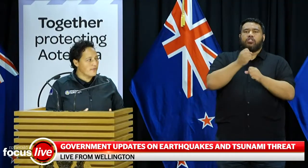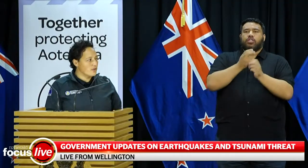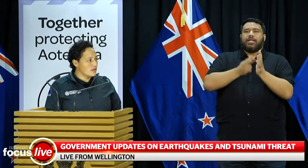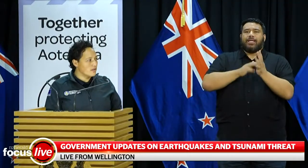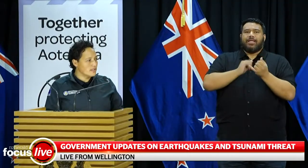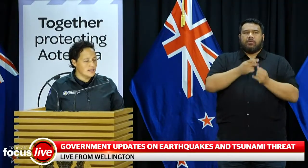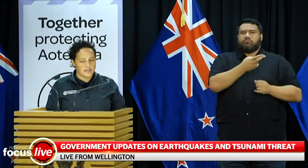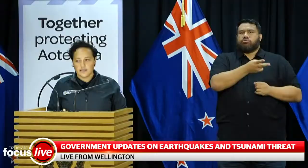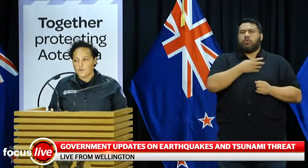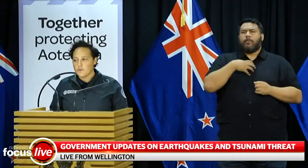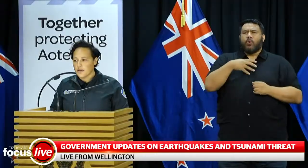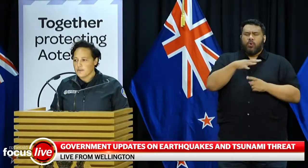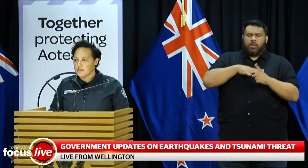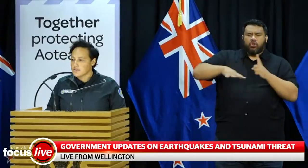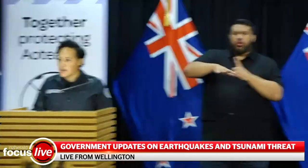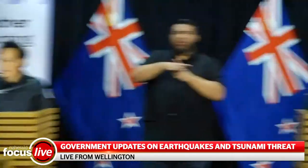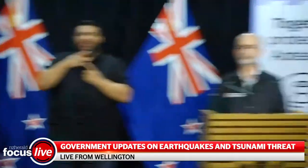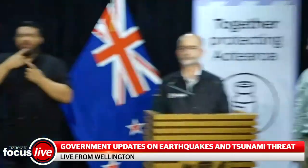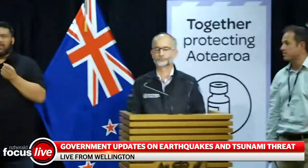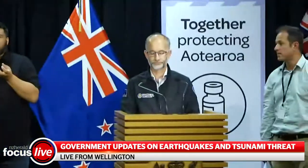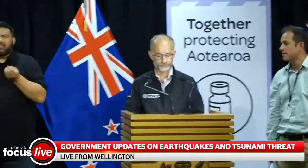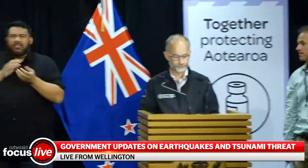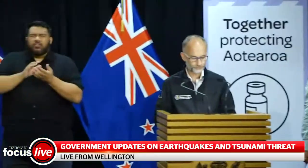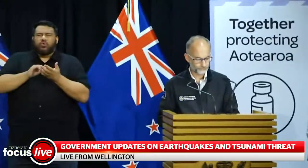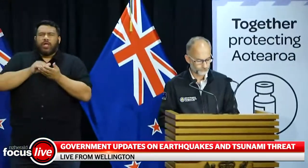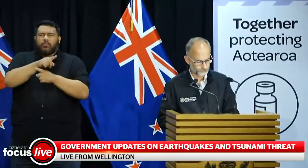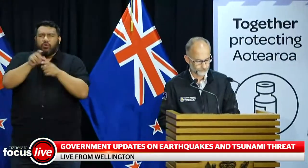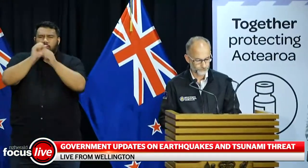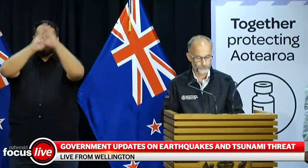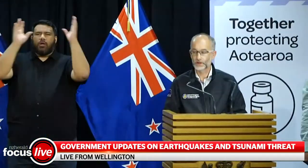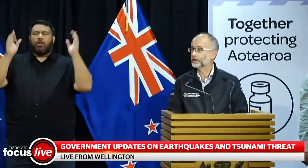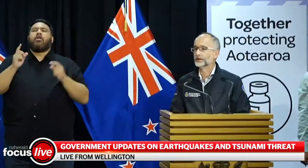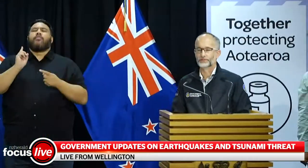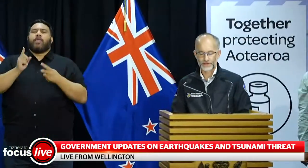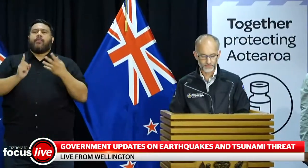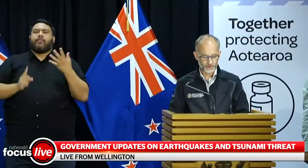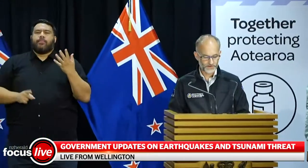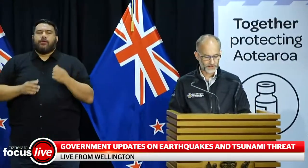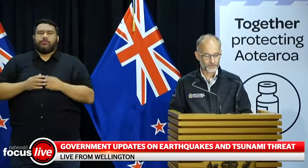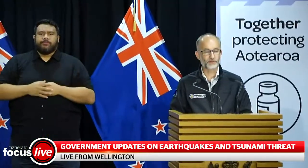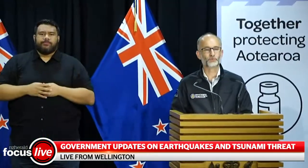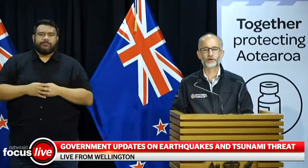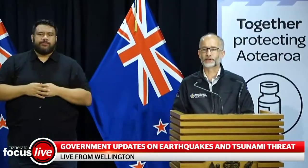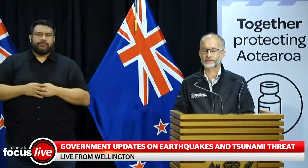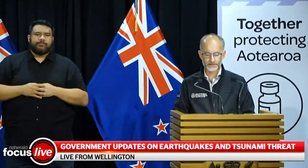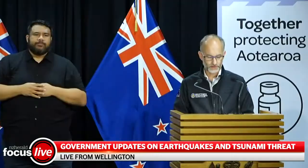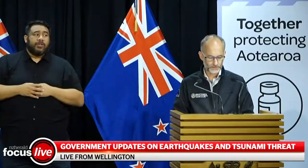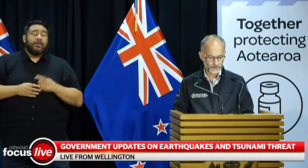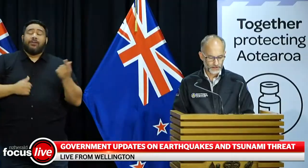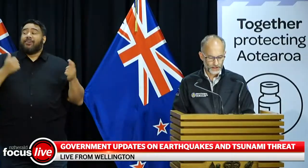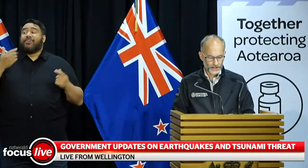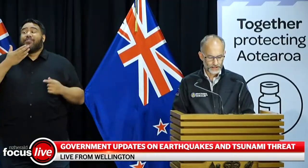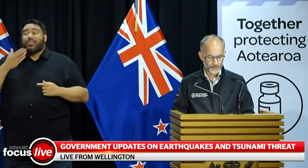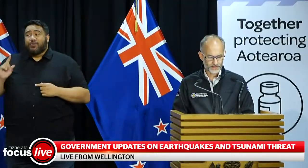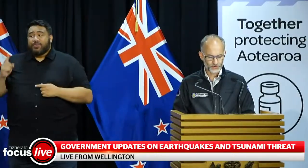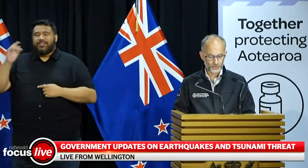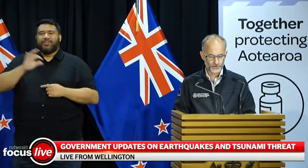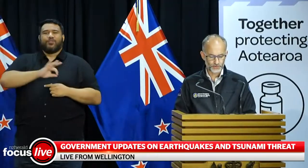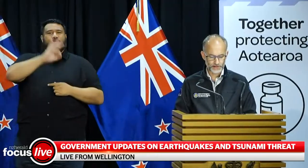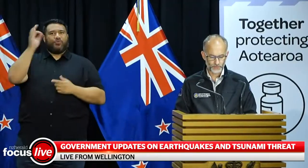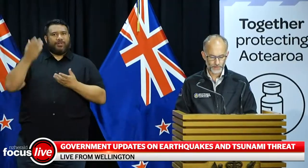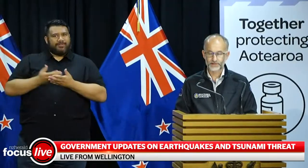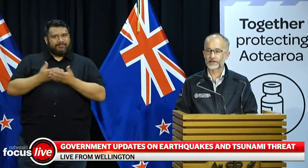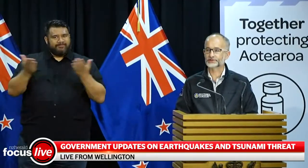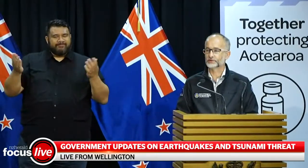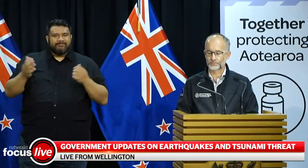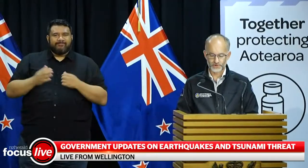to provide some further context, and then we'll be happy to take a couple of questions. Thank you, Minister. Morena tātou. As I'm sure